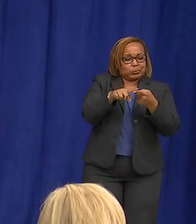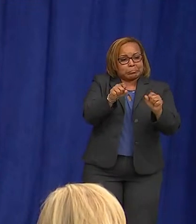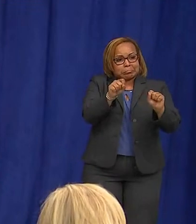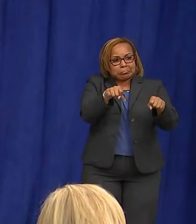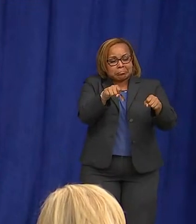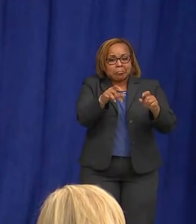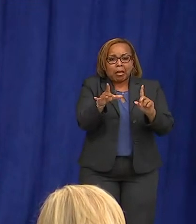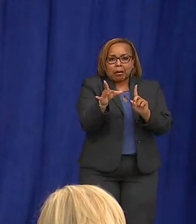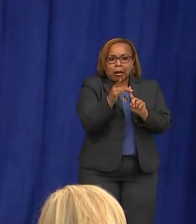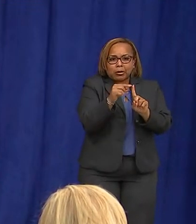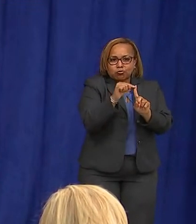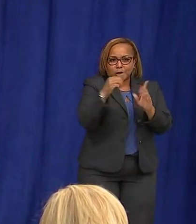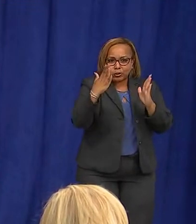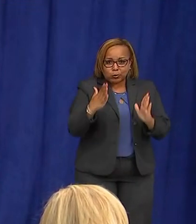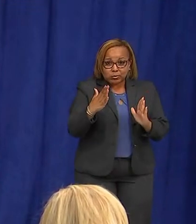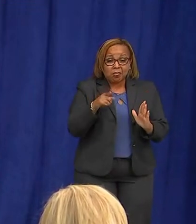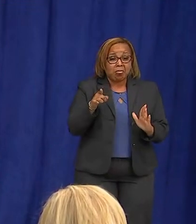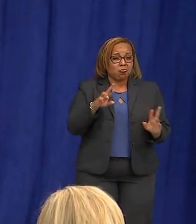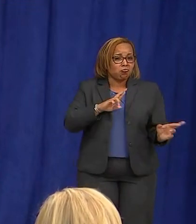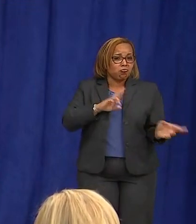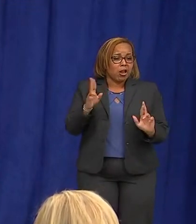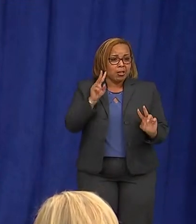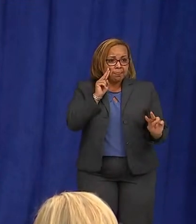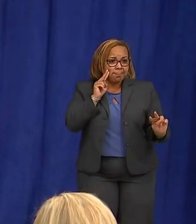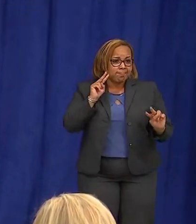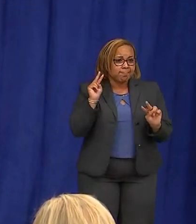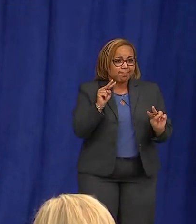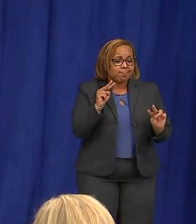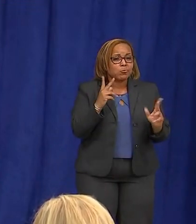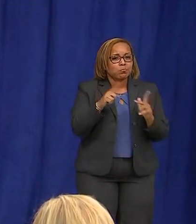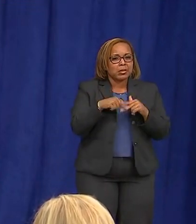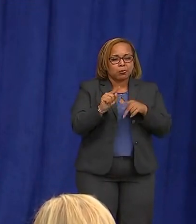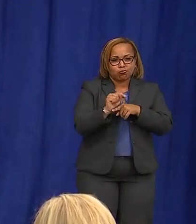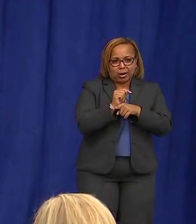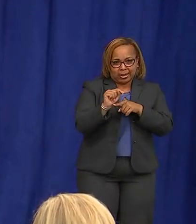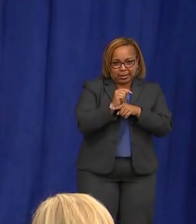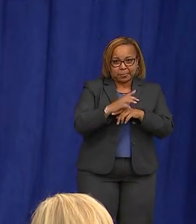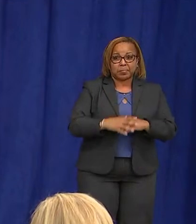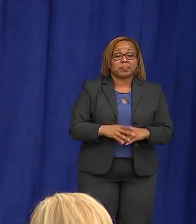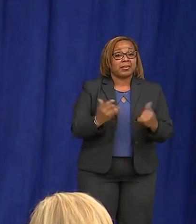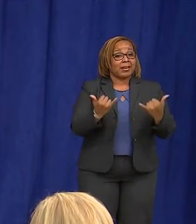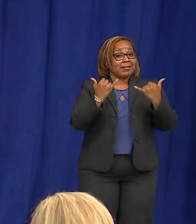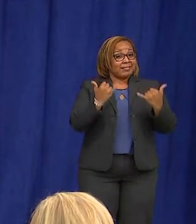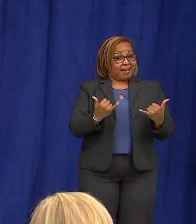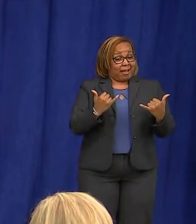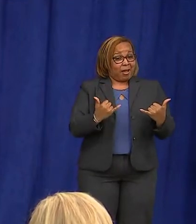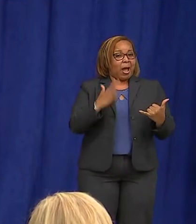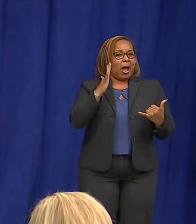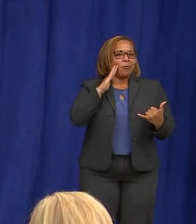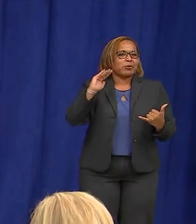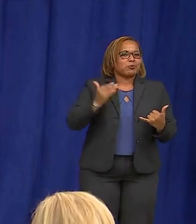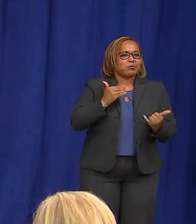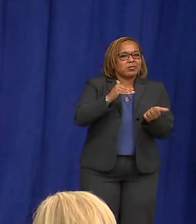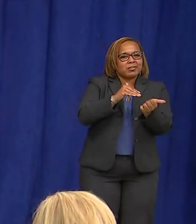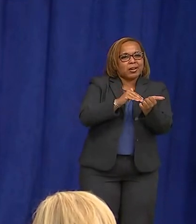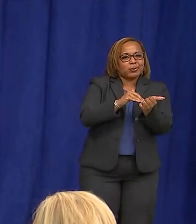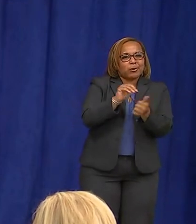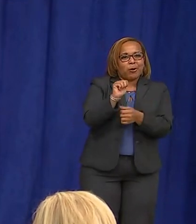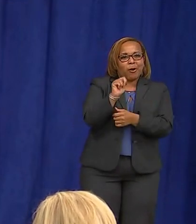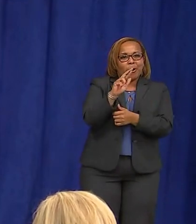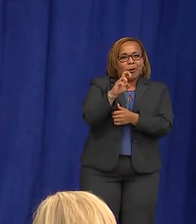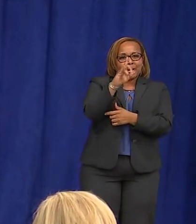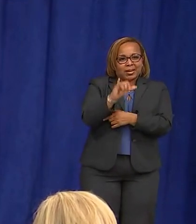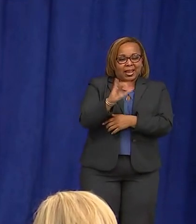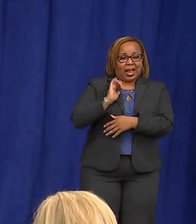prospective contact tracers, so they are ready and set to begin training. Now it's my pleasure to introduce Dr. Allison